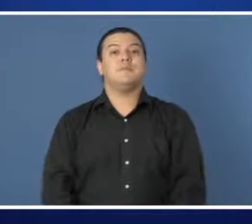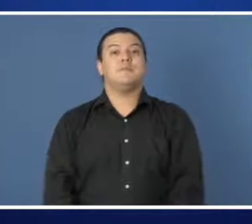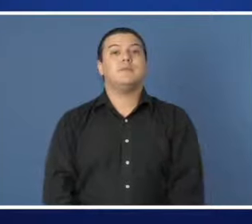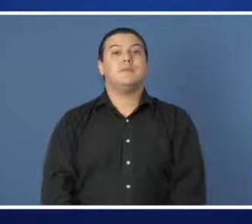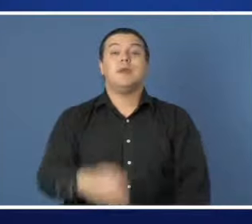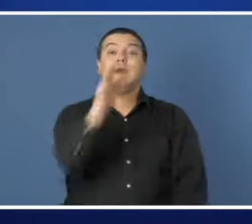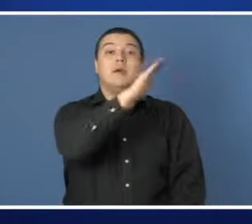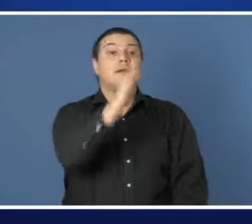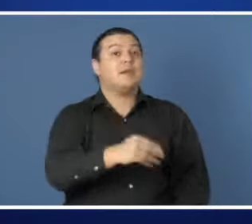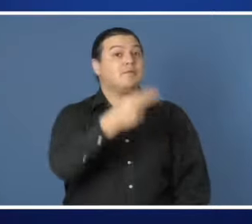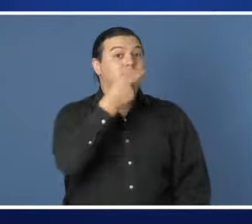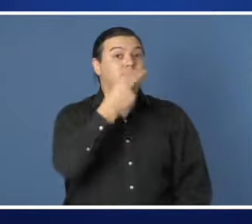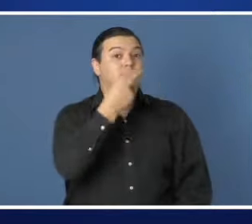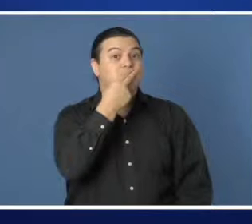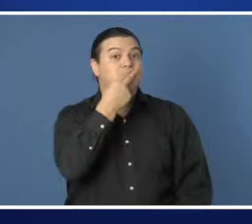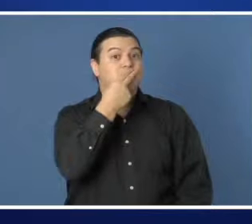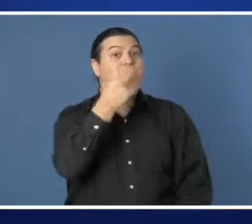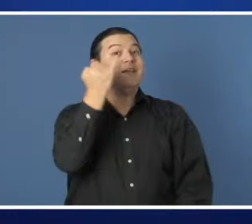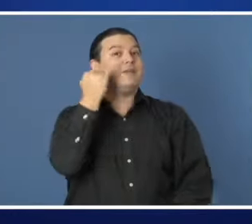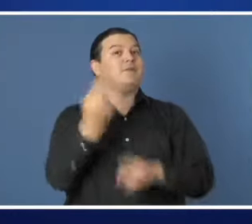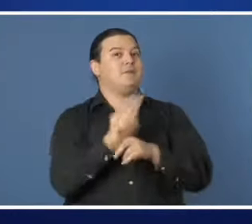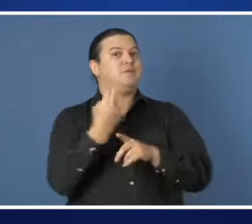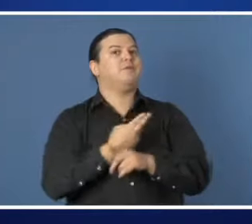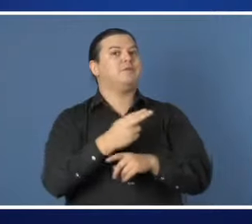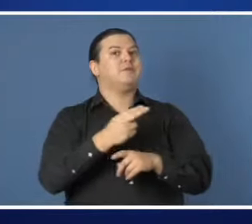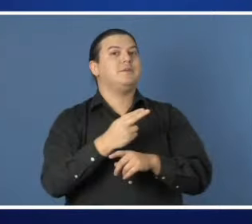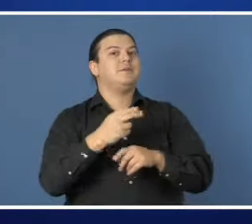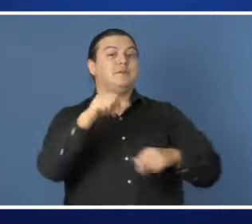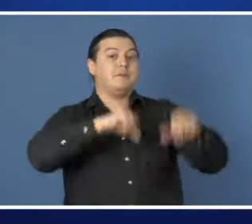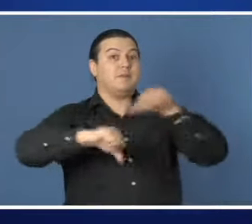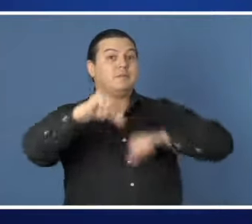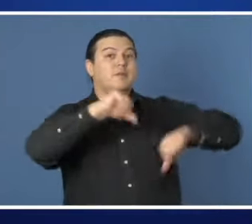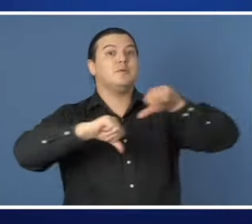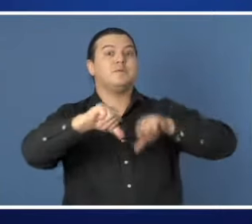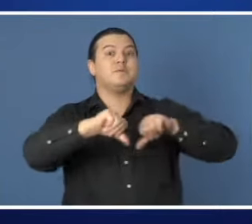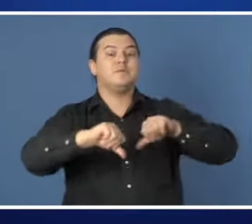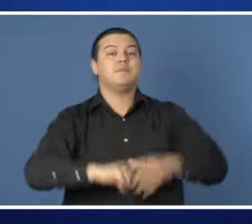Never smoke while using household chemicals.